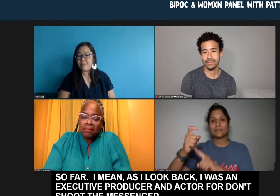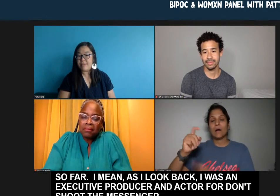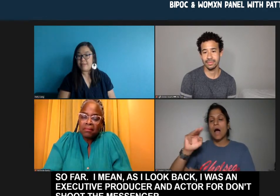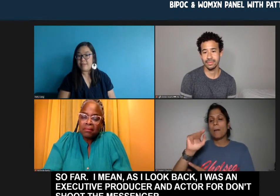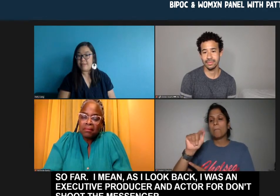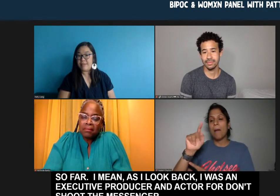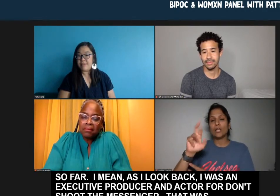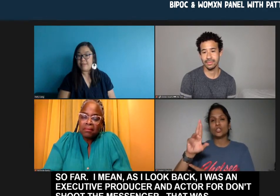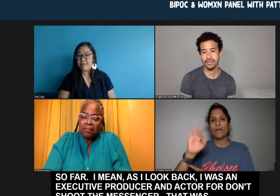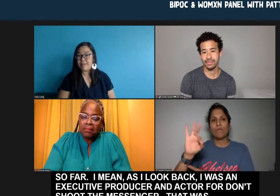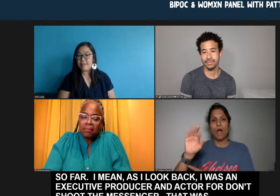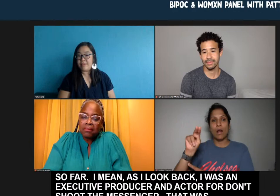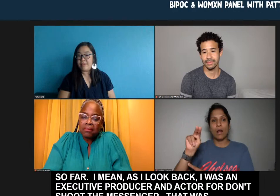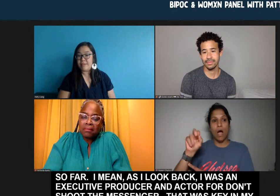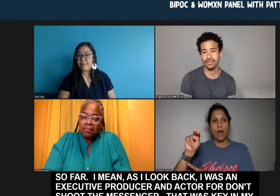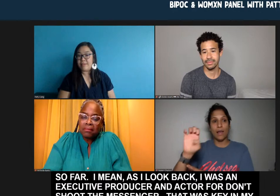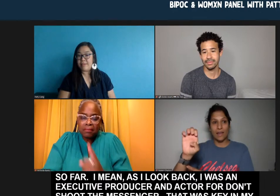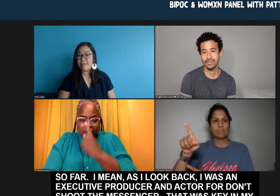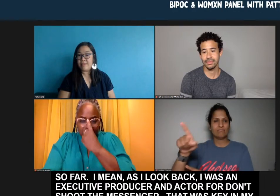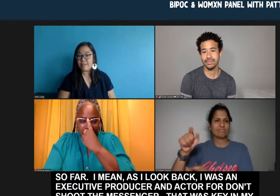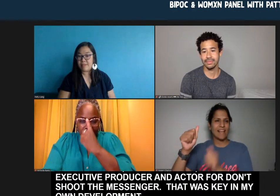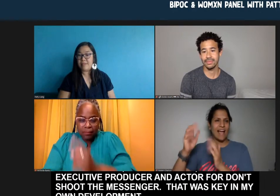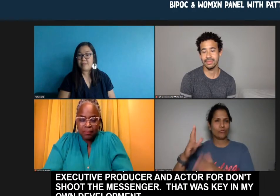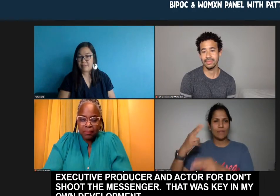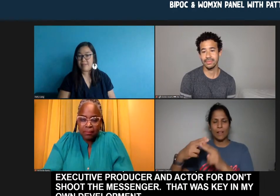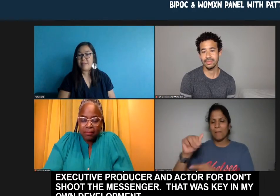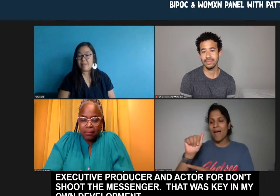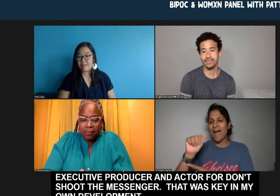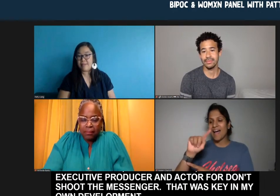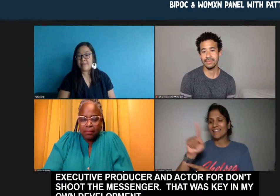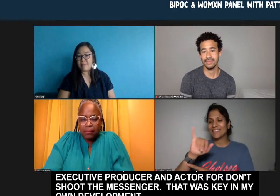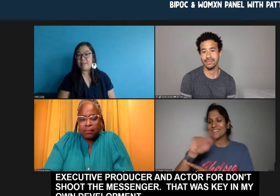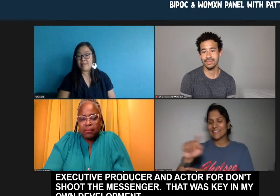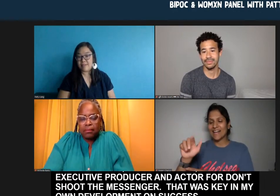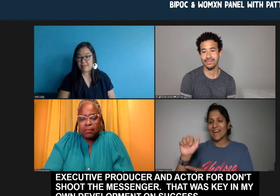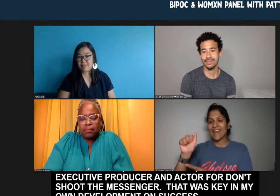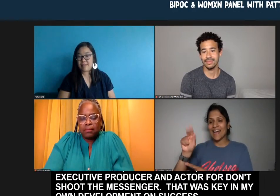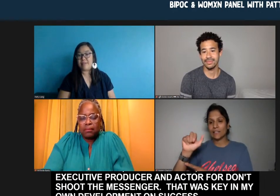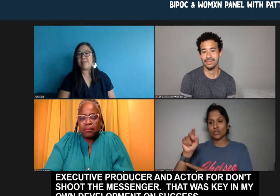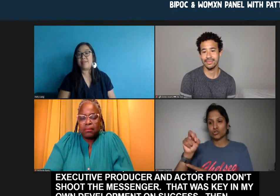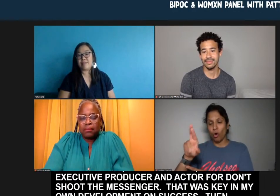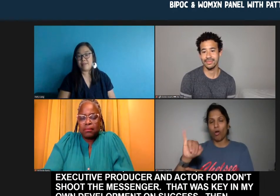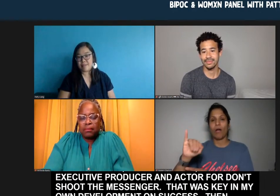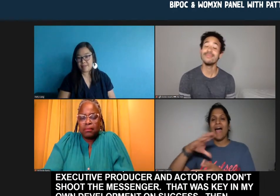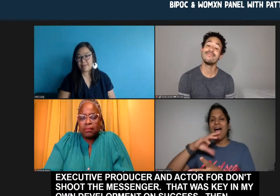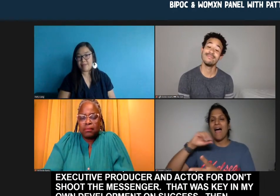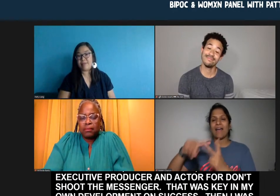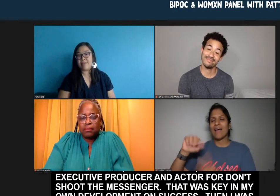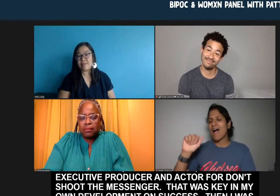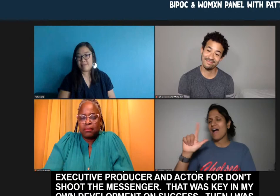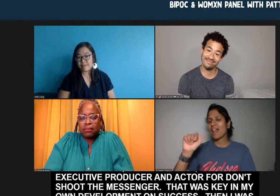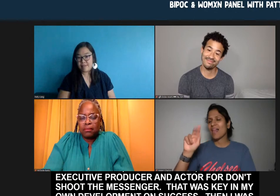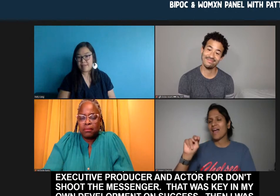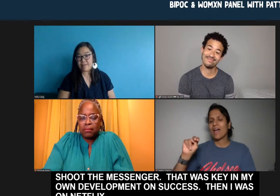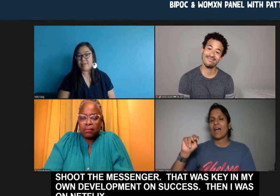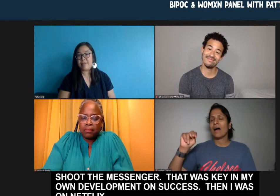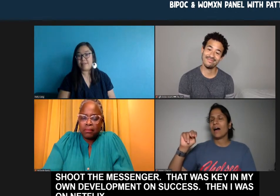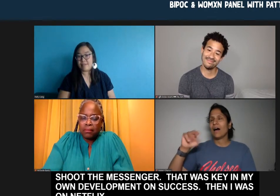my own development and success. But then I was on Netflix, Master of None with Aziz Ansari